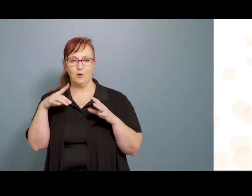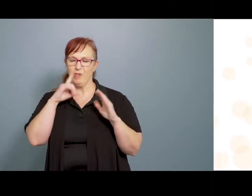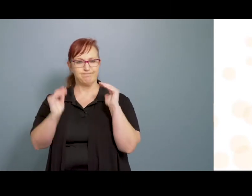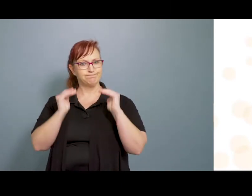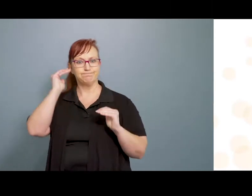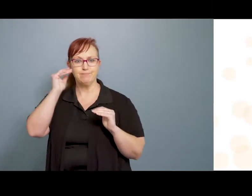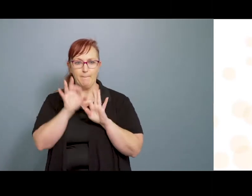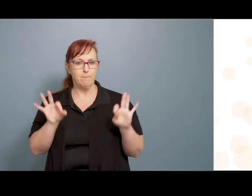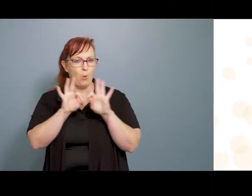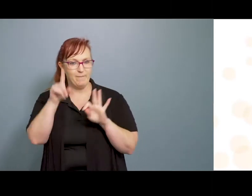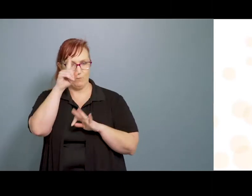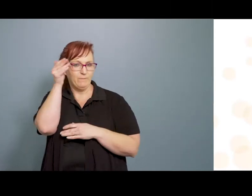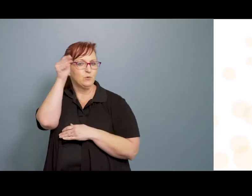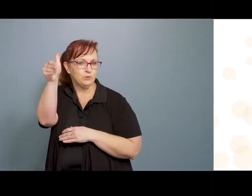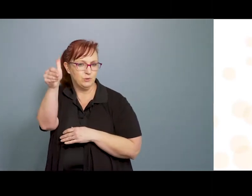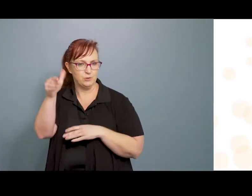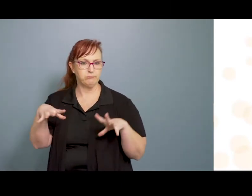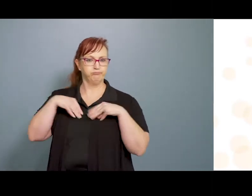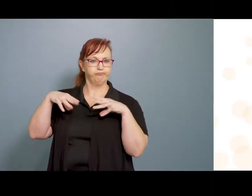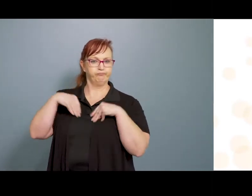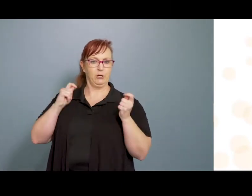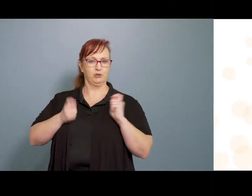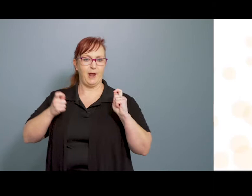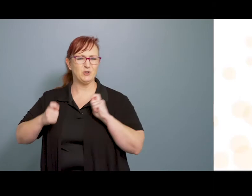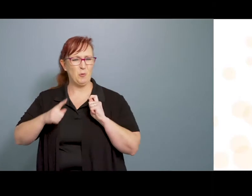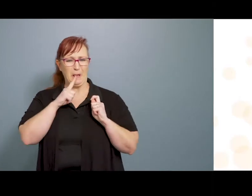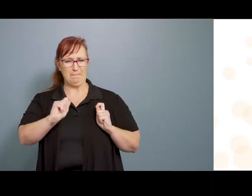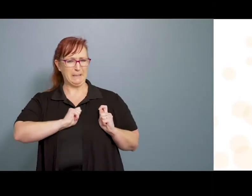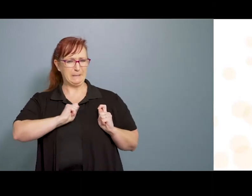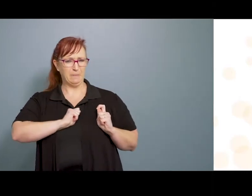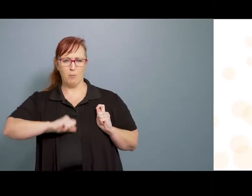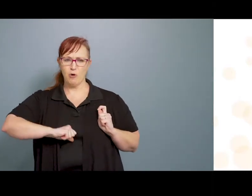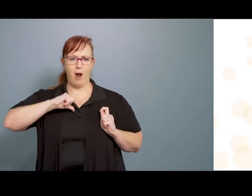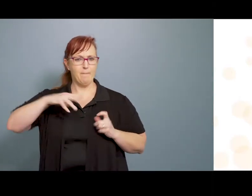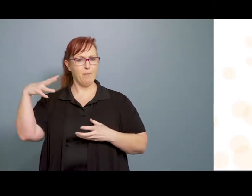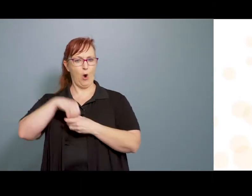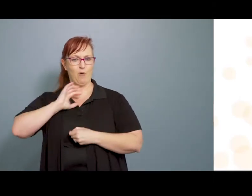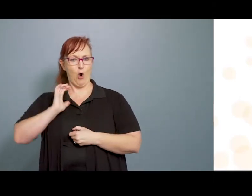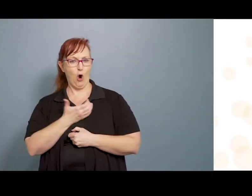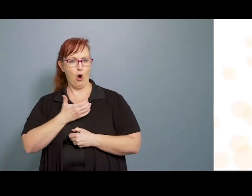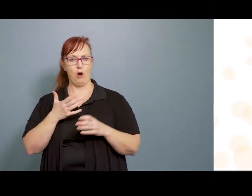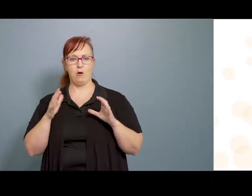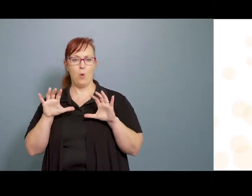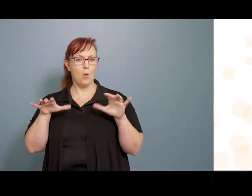extremely important to our future. I can't be prouder to be part of an organization that is